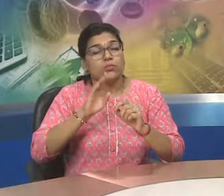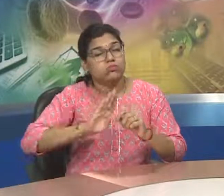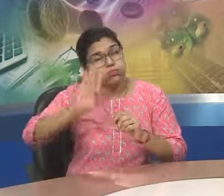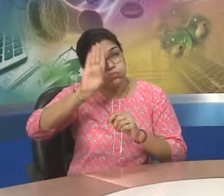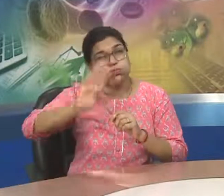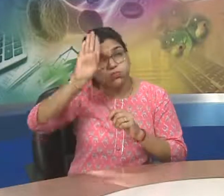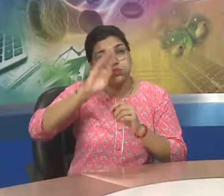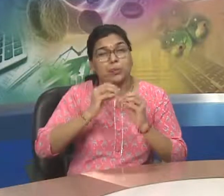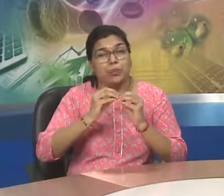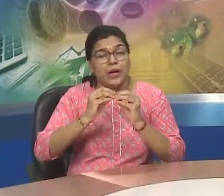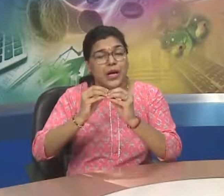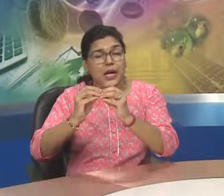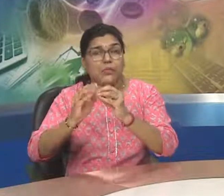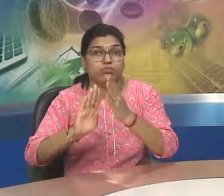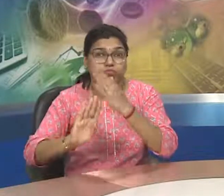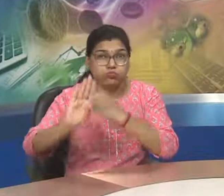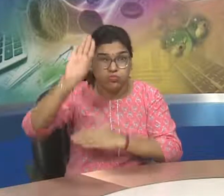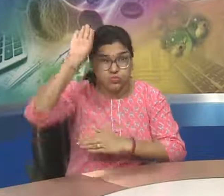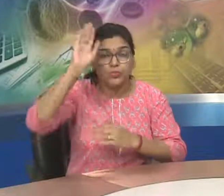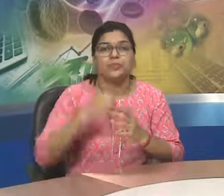In the next billion years,